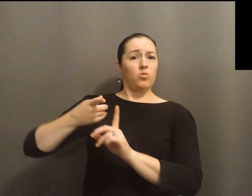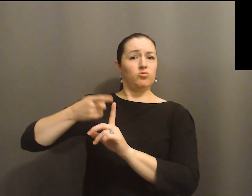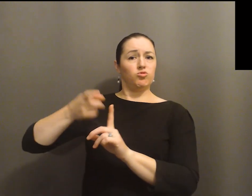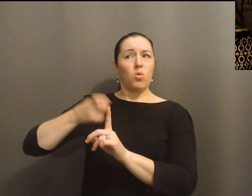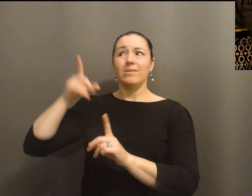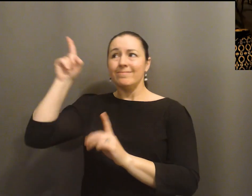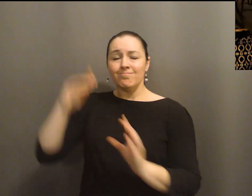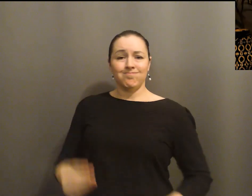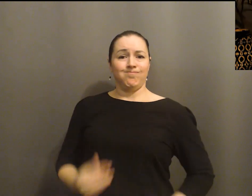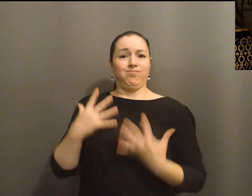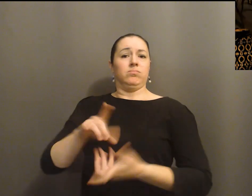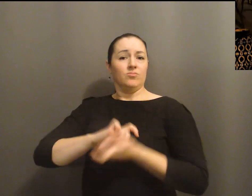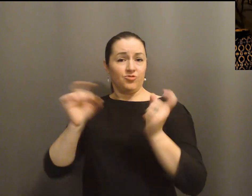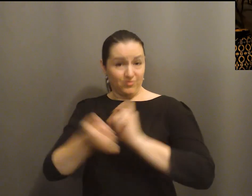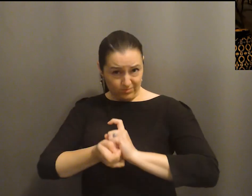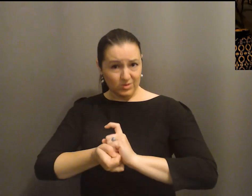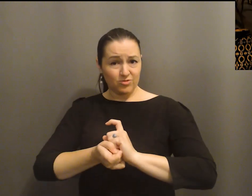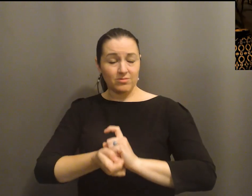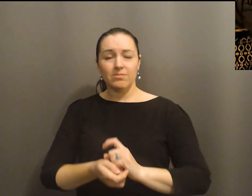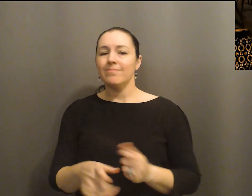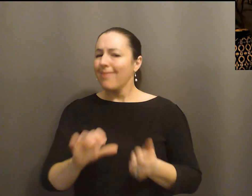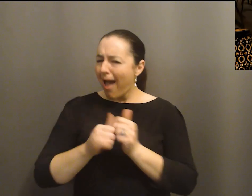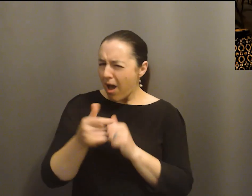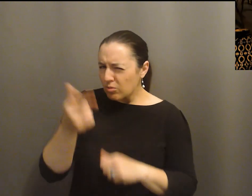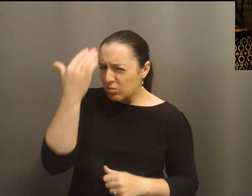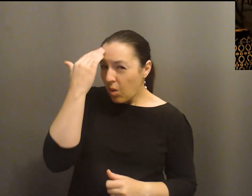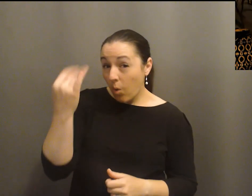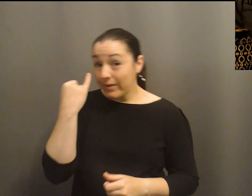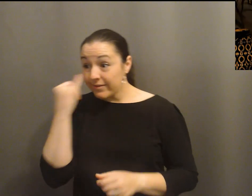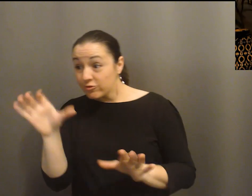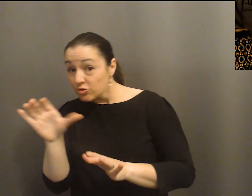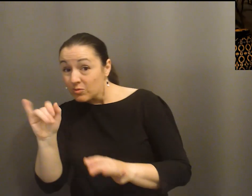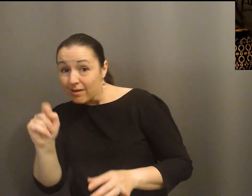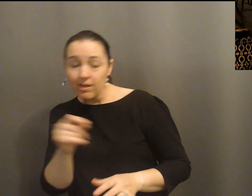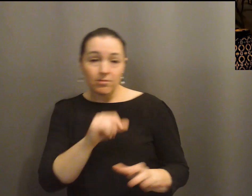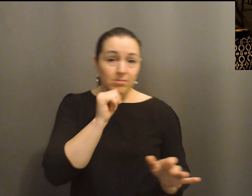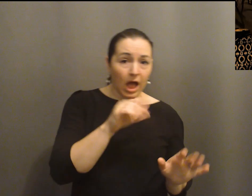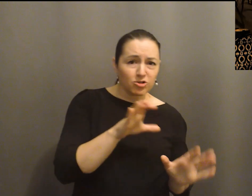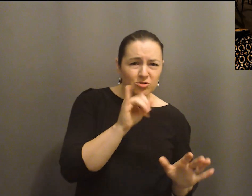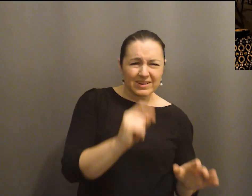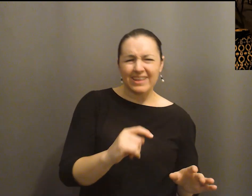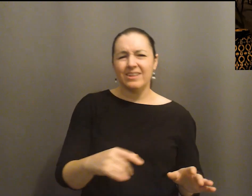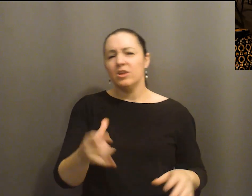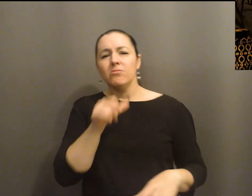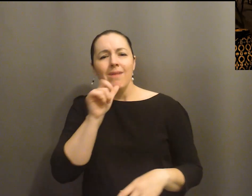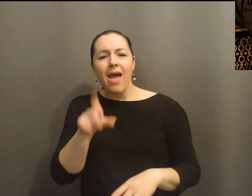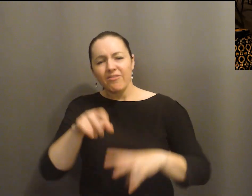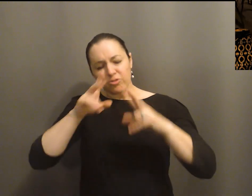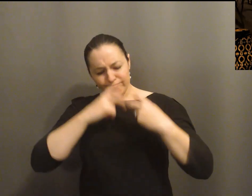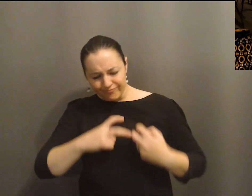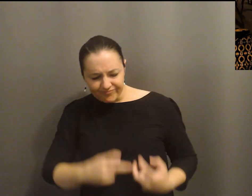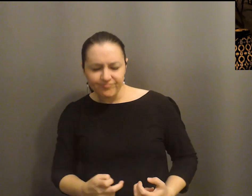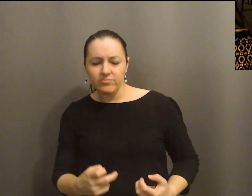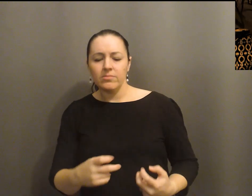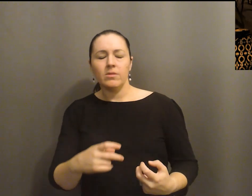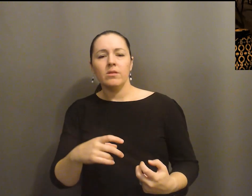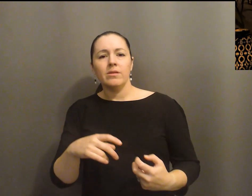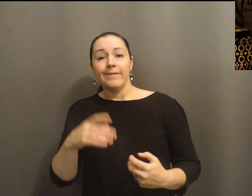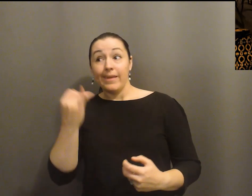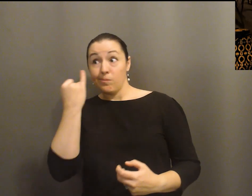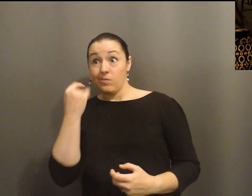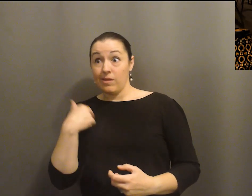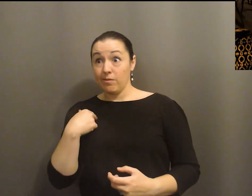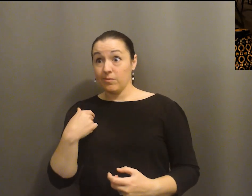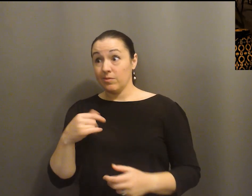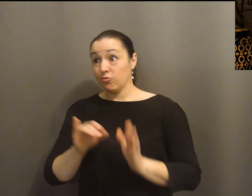truth And here's a little test You want to know If we're doing this Or not doing this Don't necessarily Look at your life And am I really Maturing the way I want to Ask yourself This